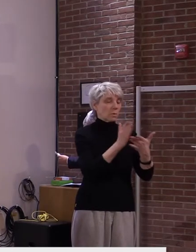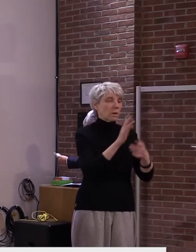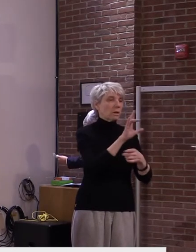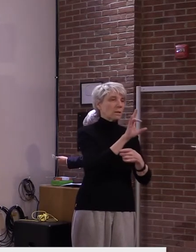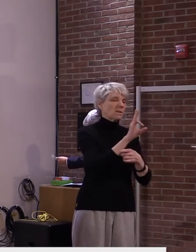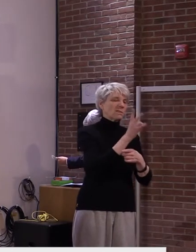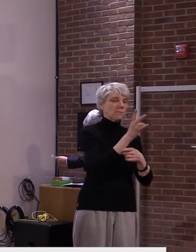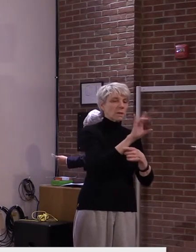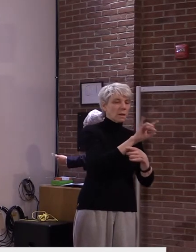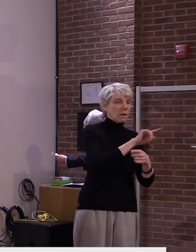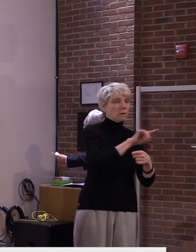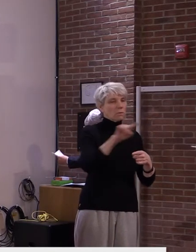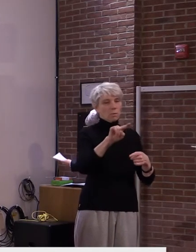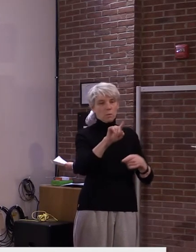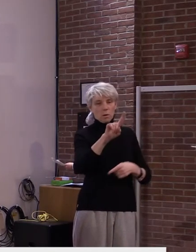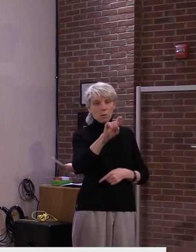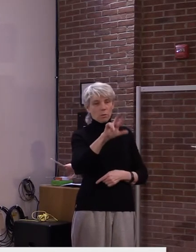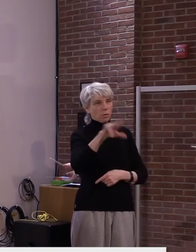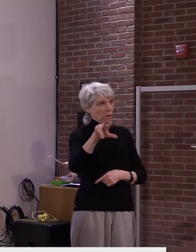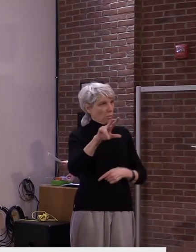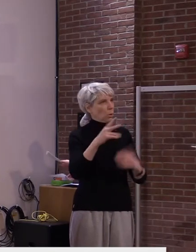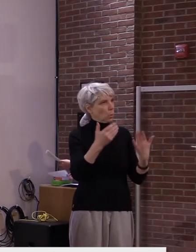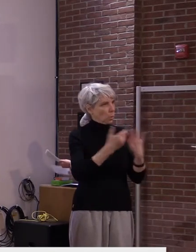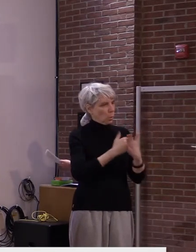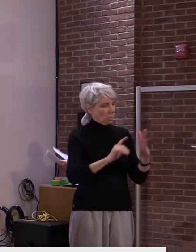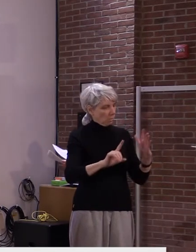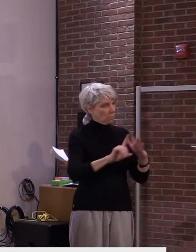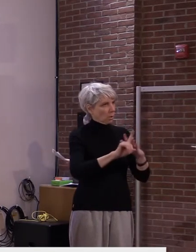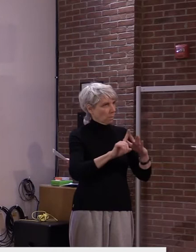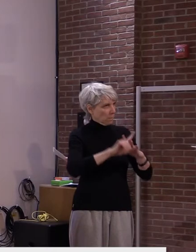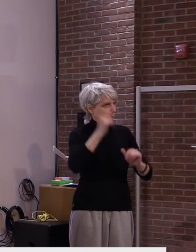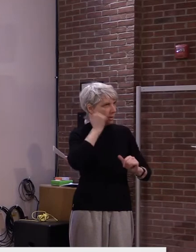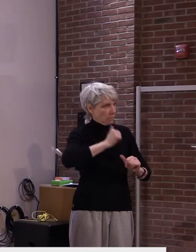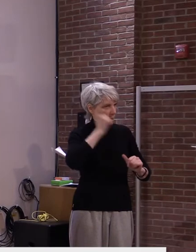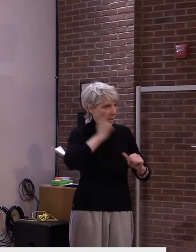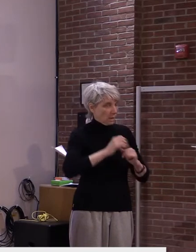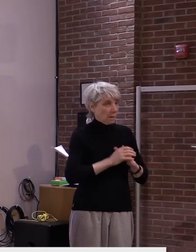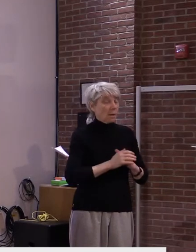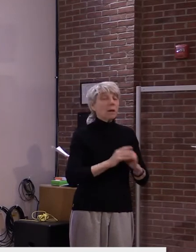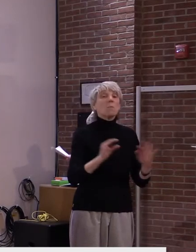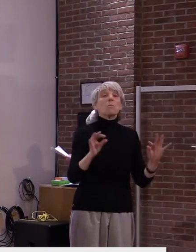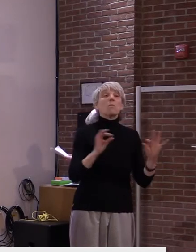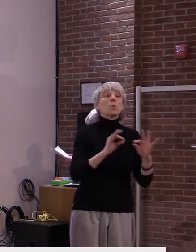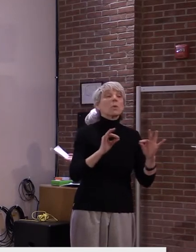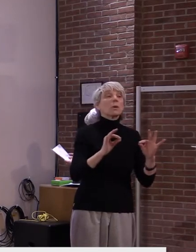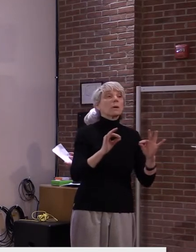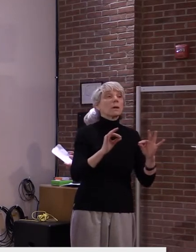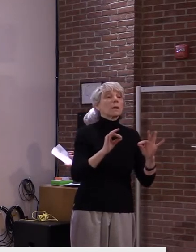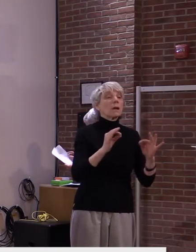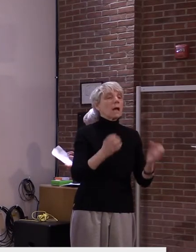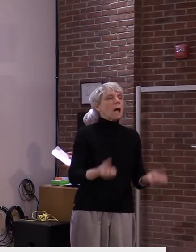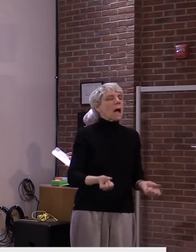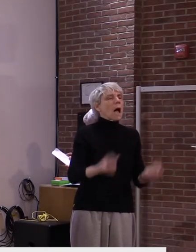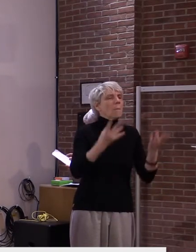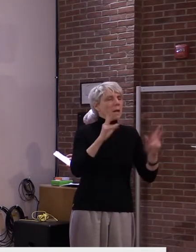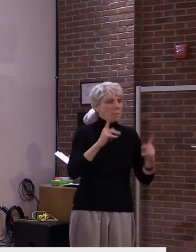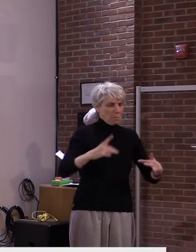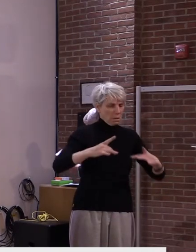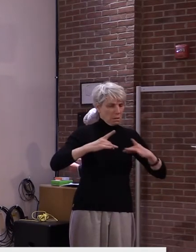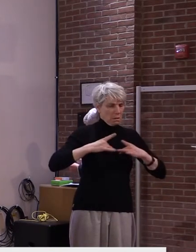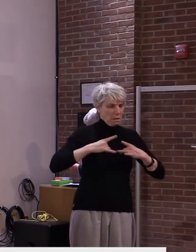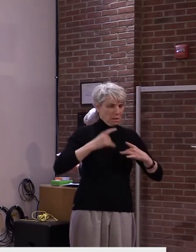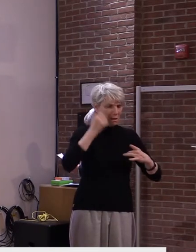3 days. Most importantly, our 7-day average continues to trend slightly downward in the